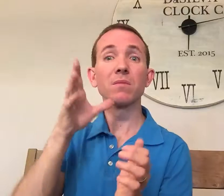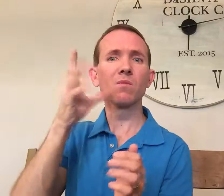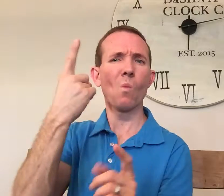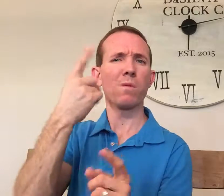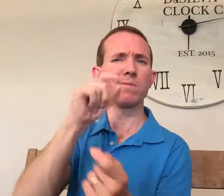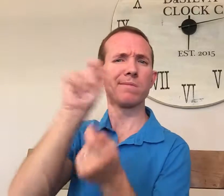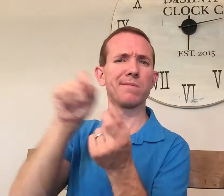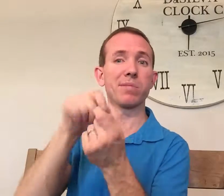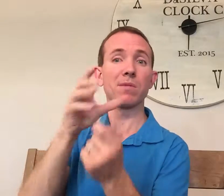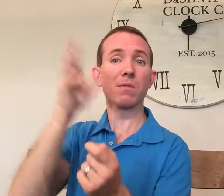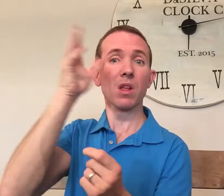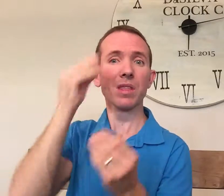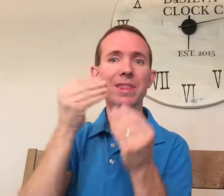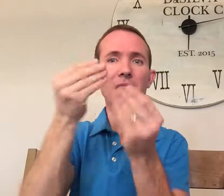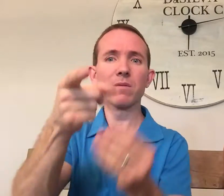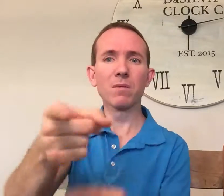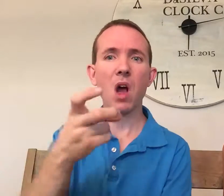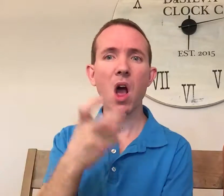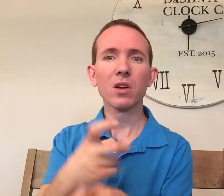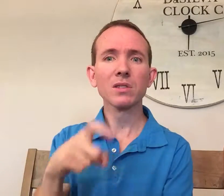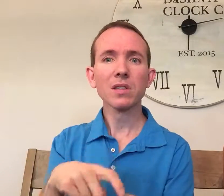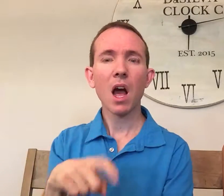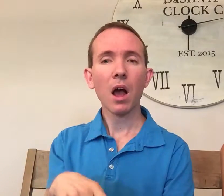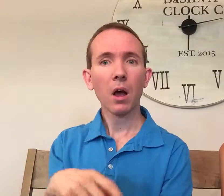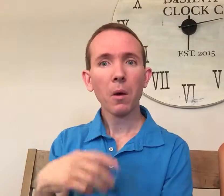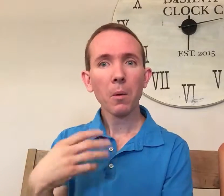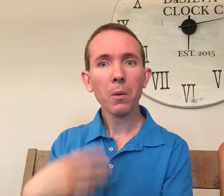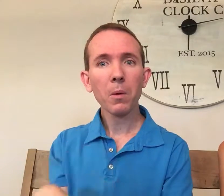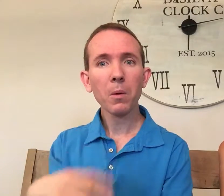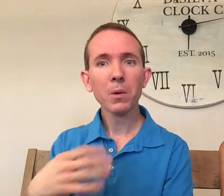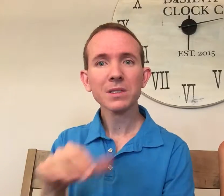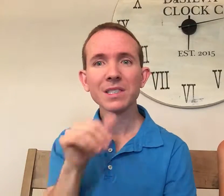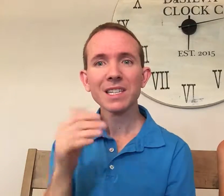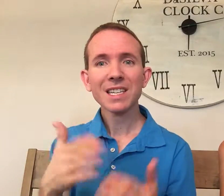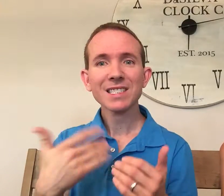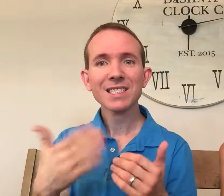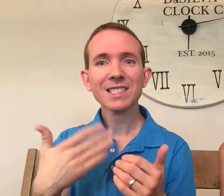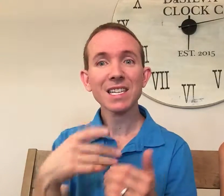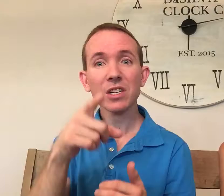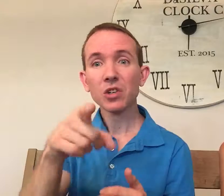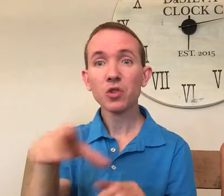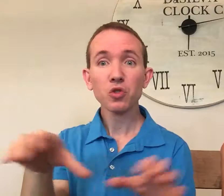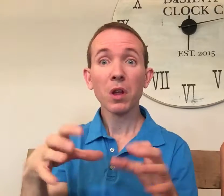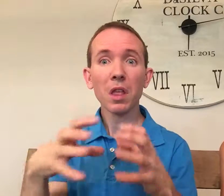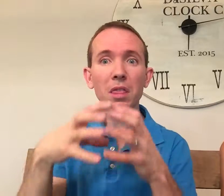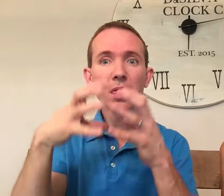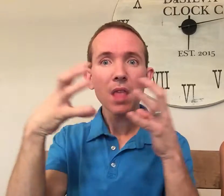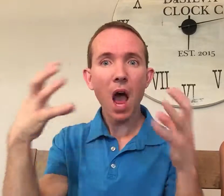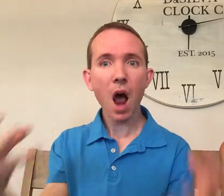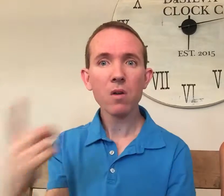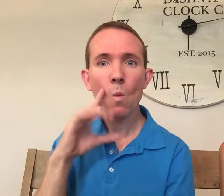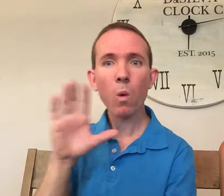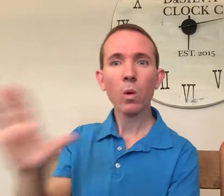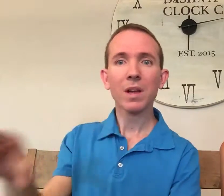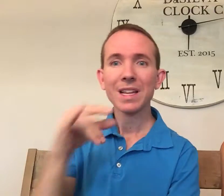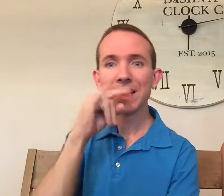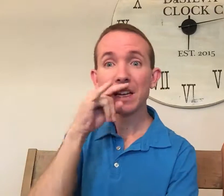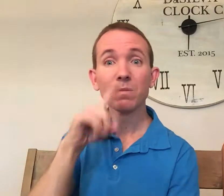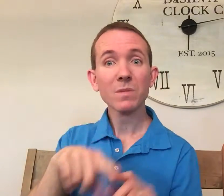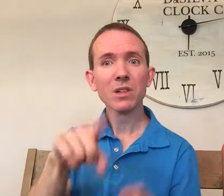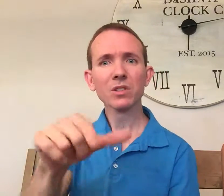have the parent-teacher conferences though, and there's one parents that kind of give you a hard time. It's not easy because